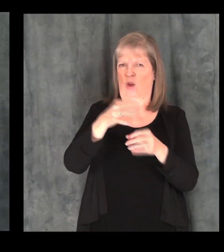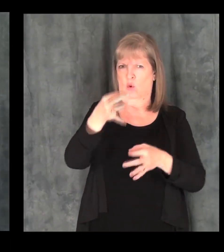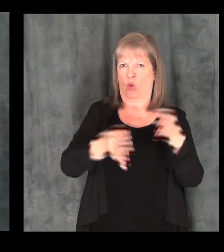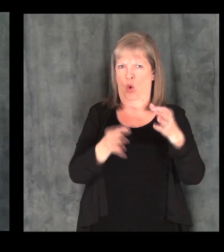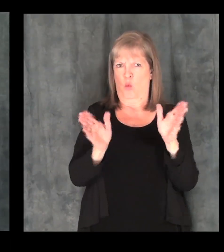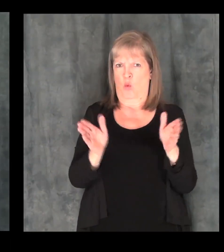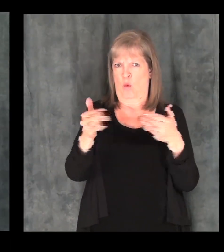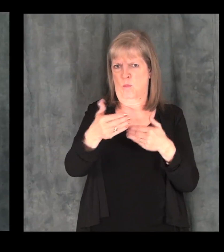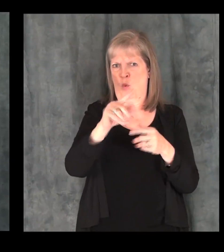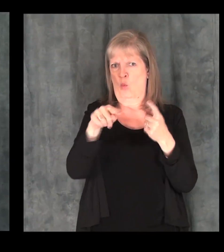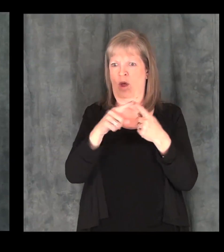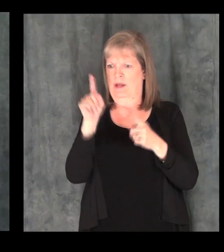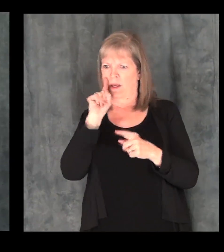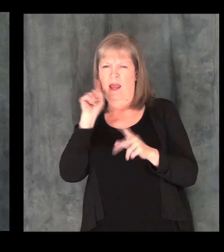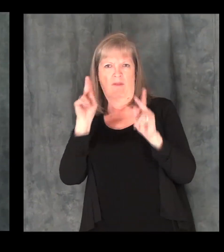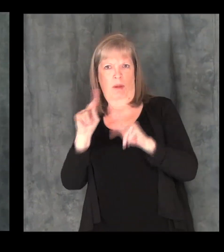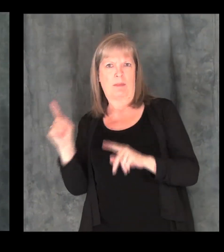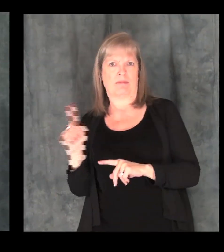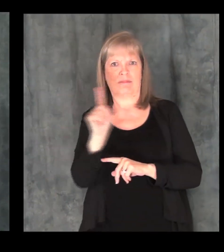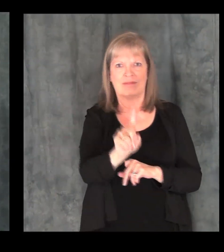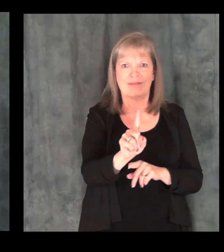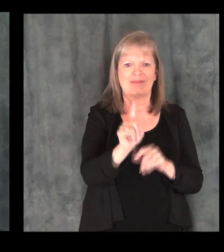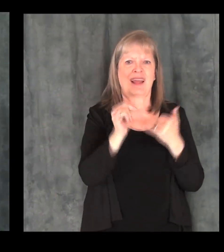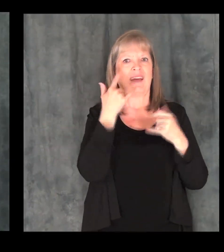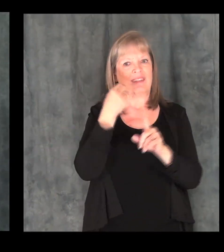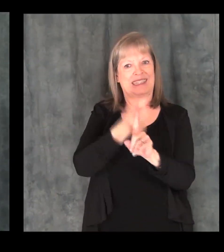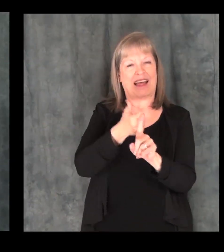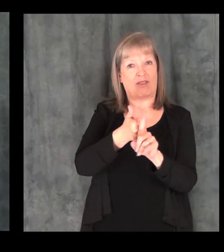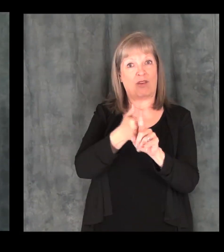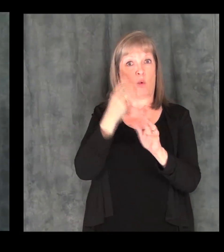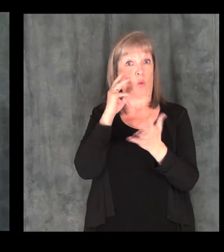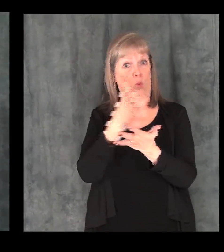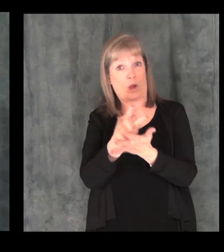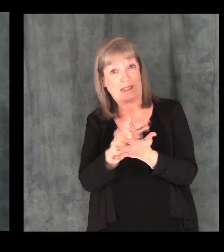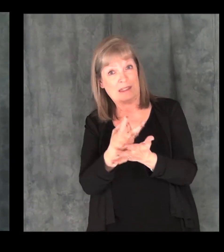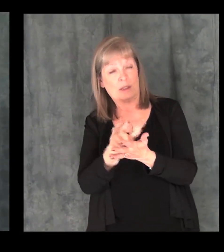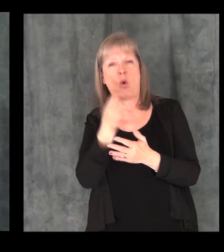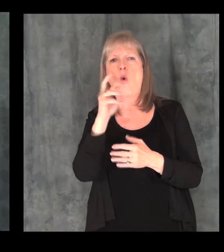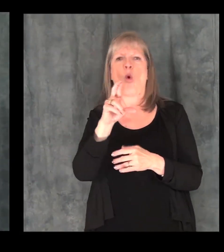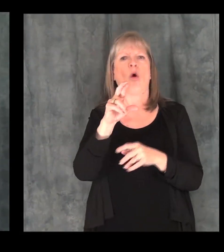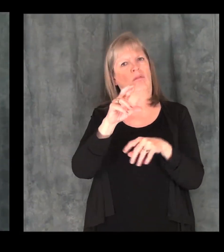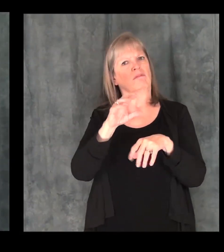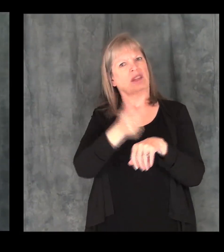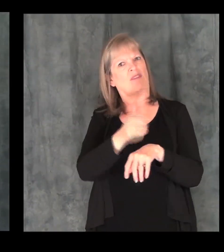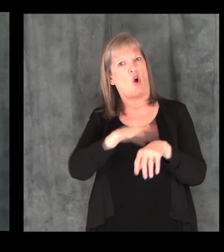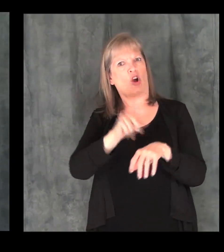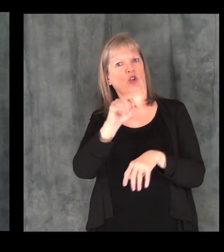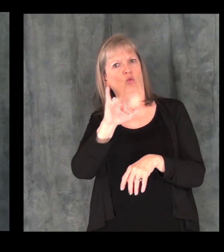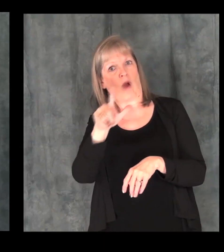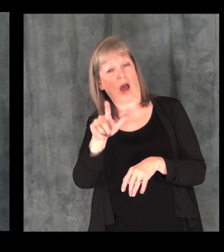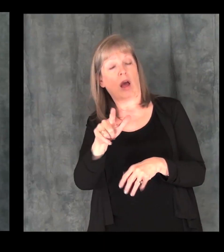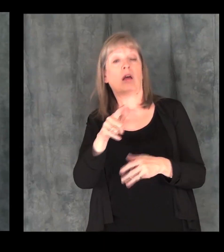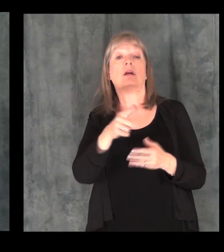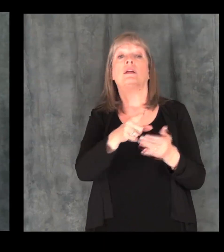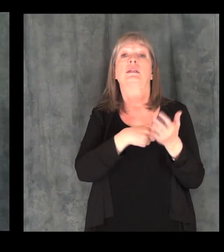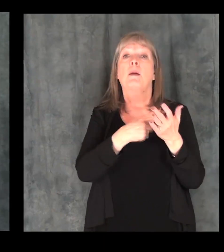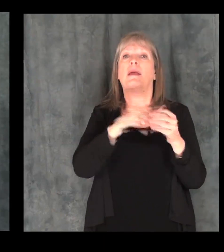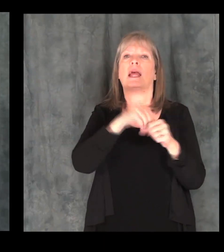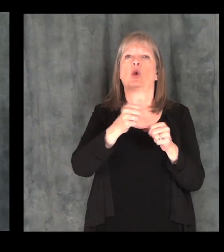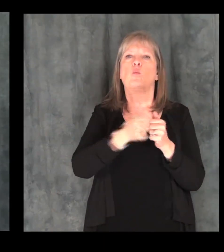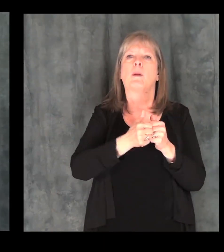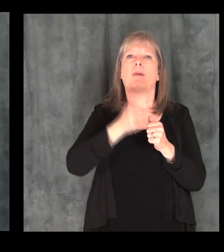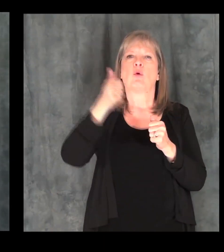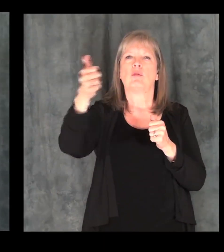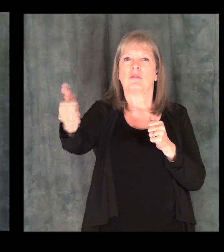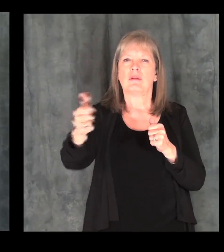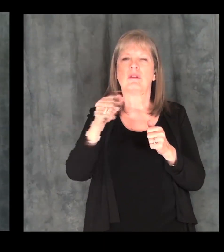people were in the courtroom if they themselves were on trial or a witness, for example. They might be in a remote witness room. This is commonly